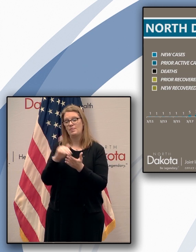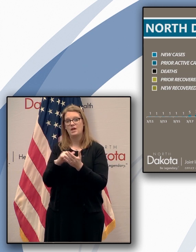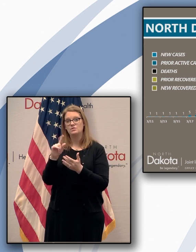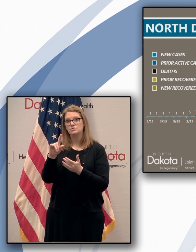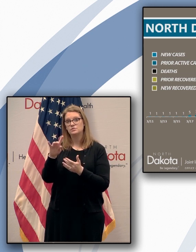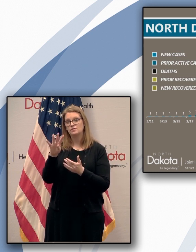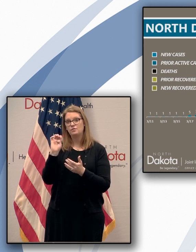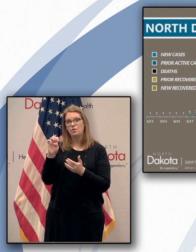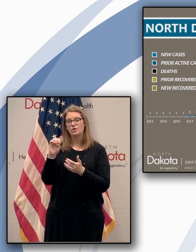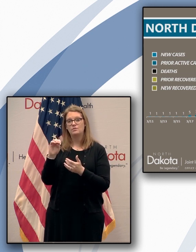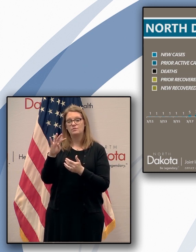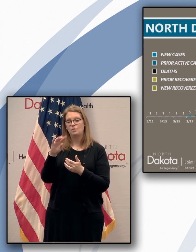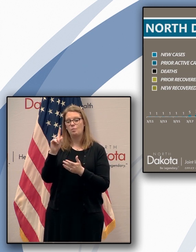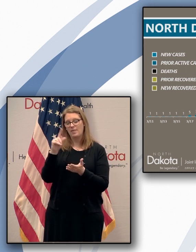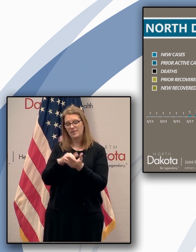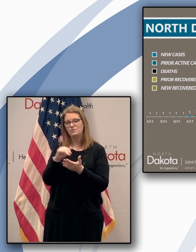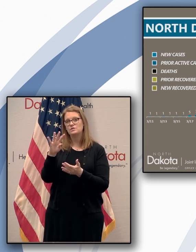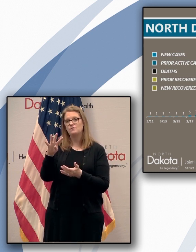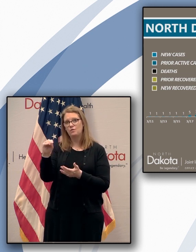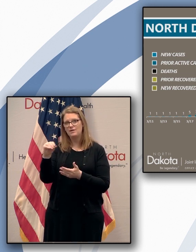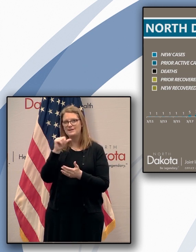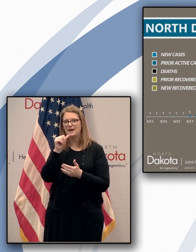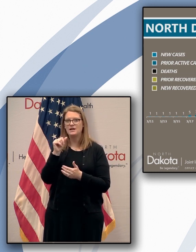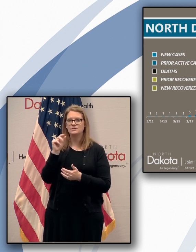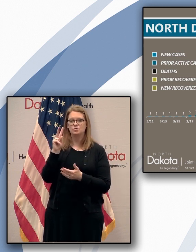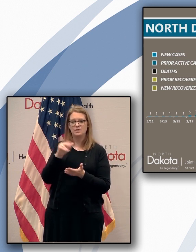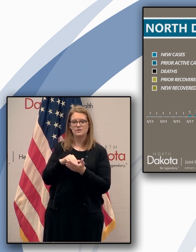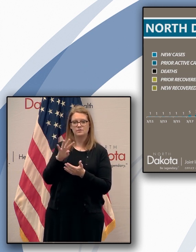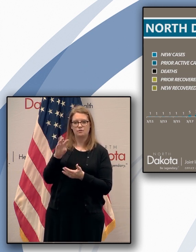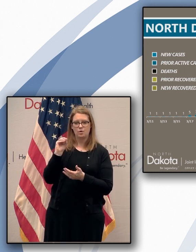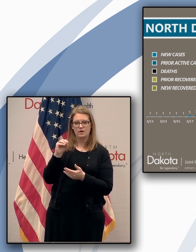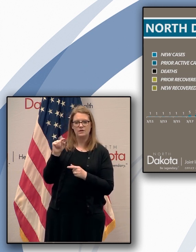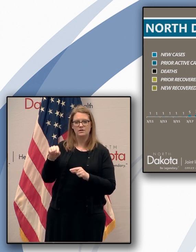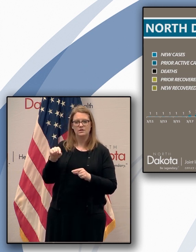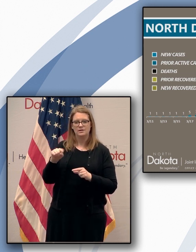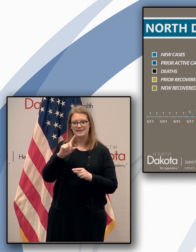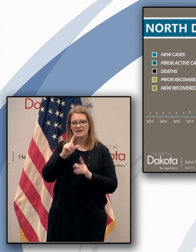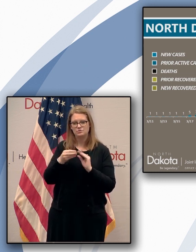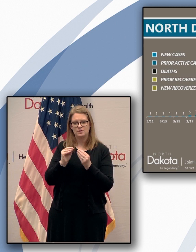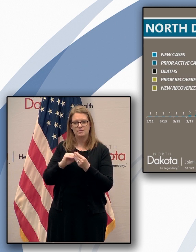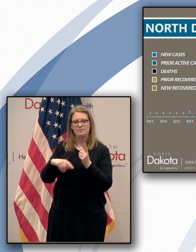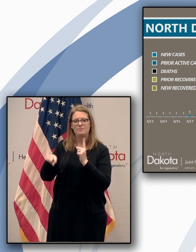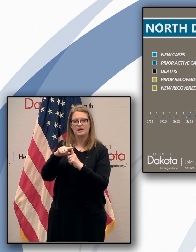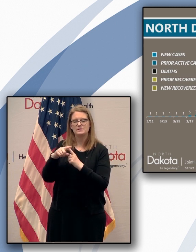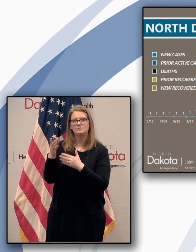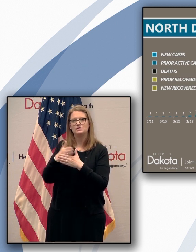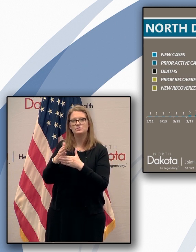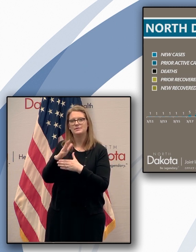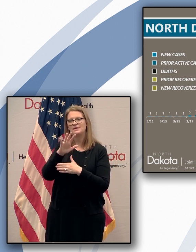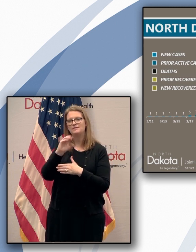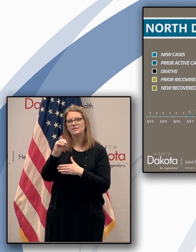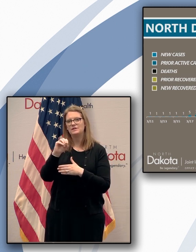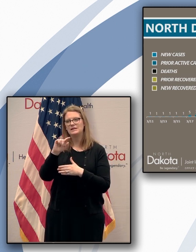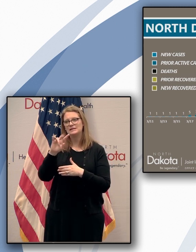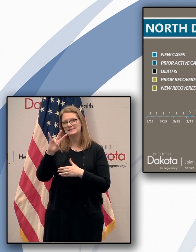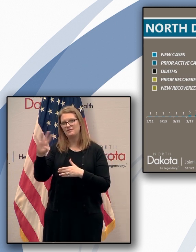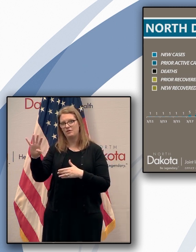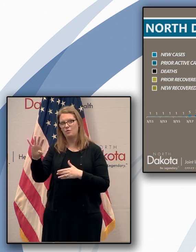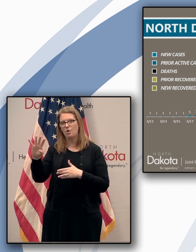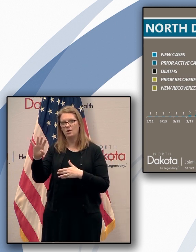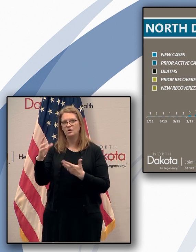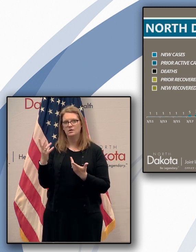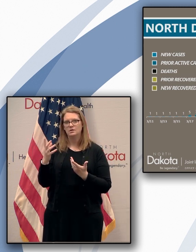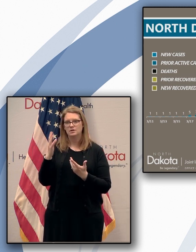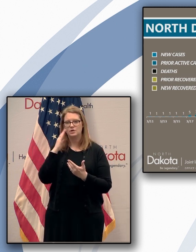instead of 240, then our actual number of positives we'd been reporting today would have been between 50 and 74. And